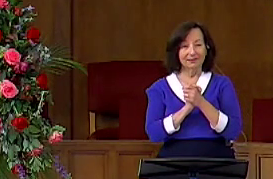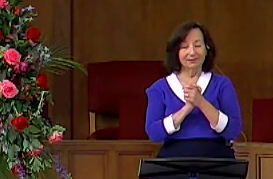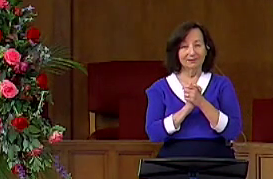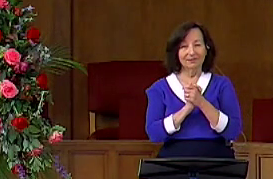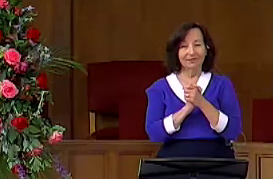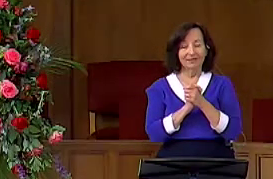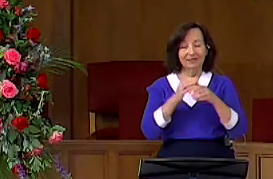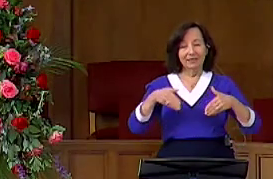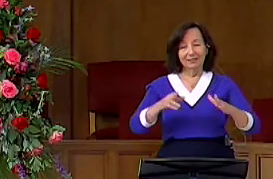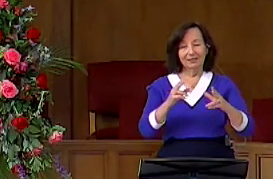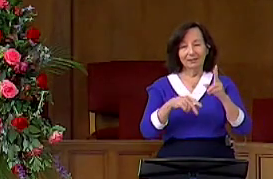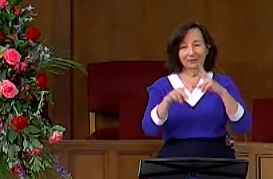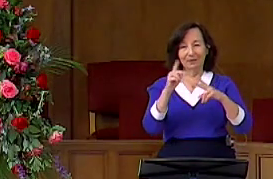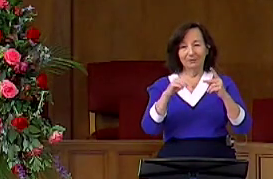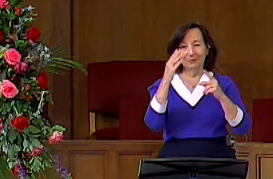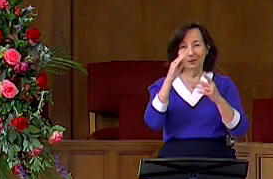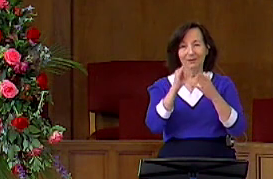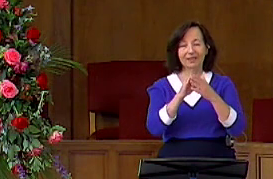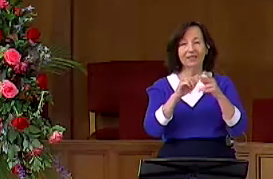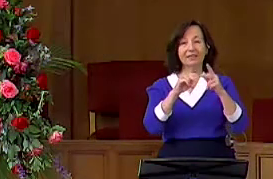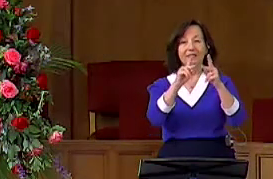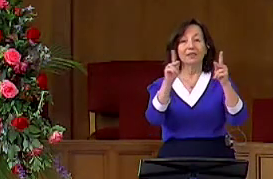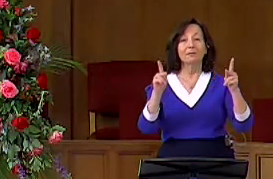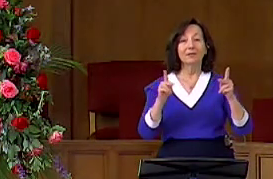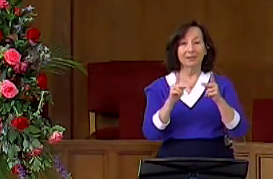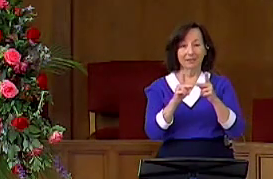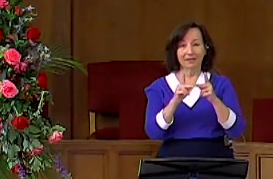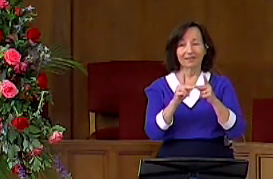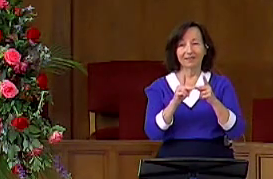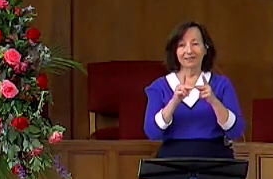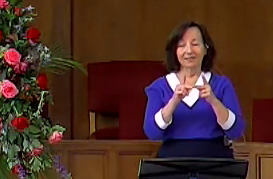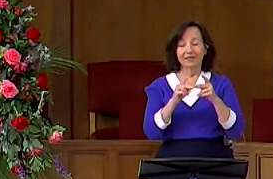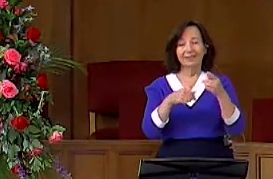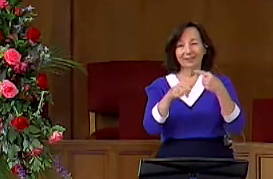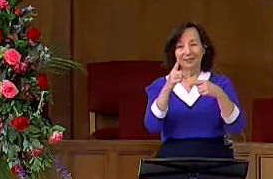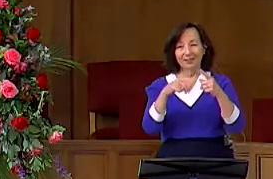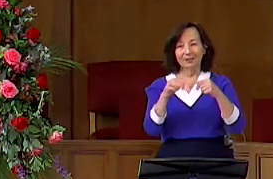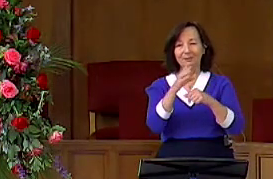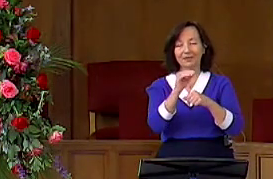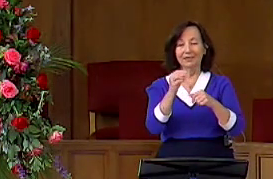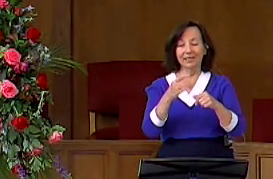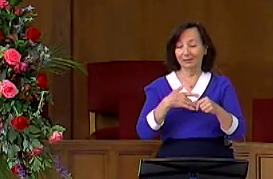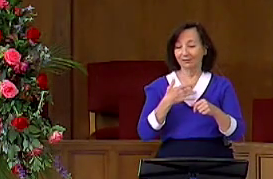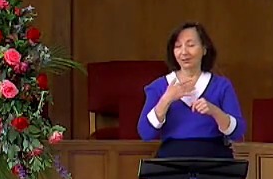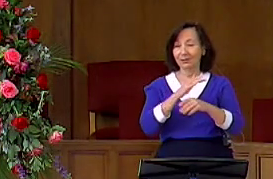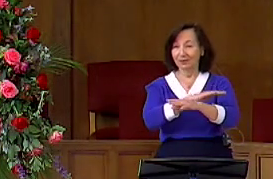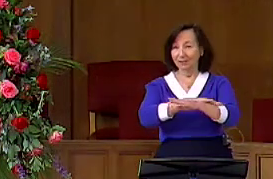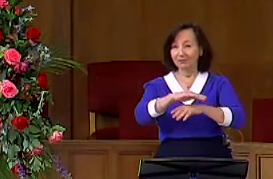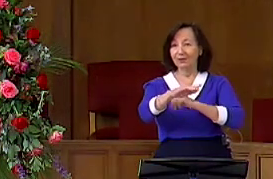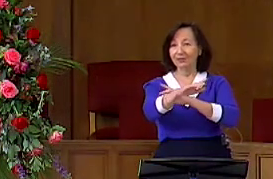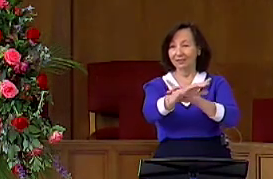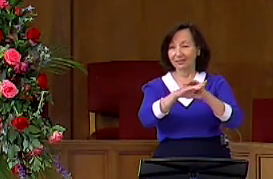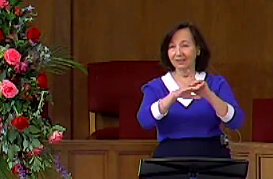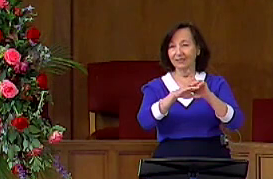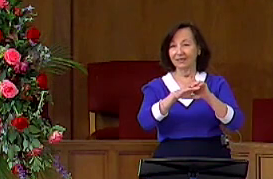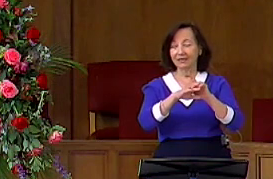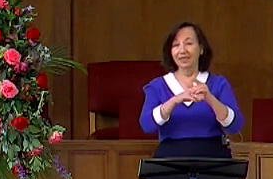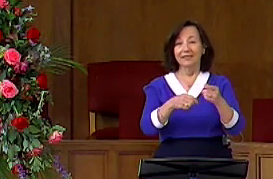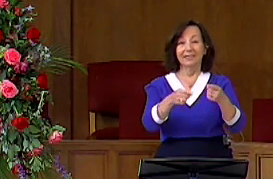to let people know that in this place they can come and feel comfort, they